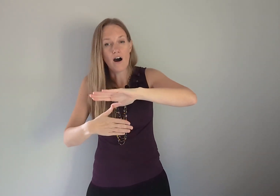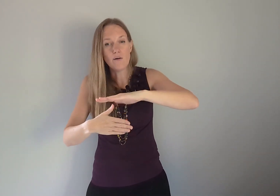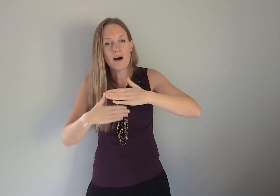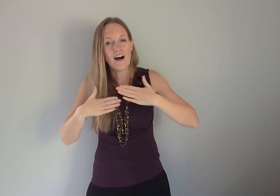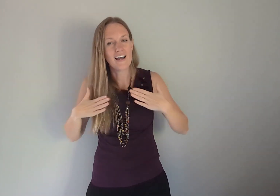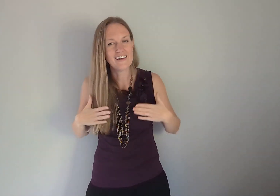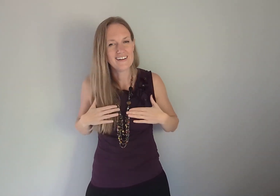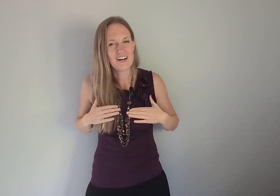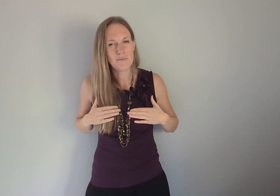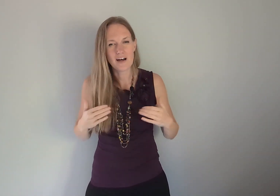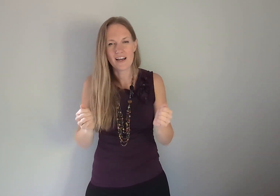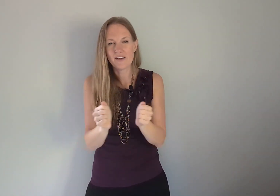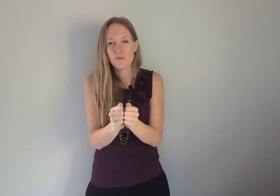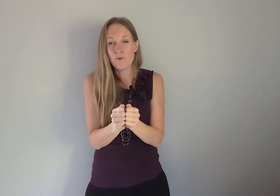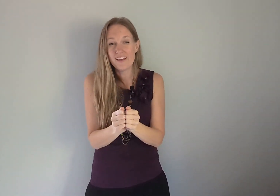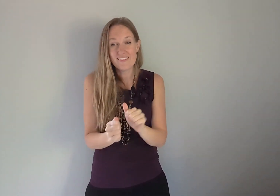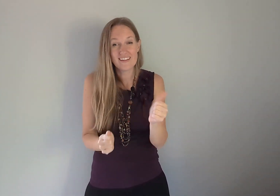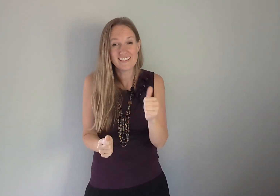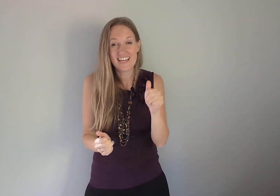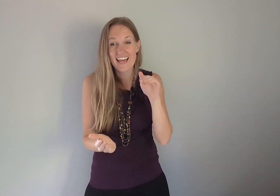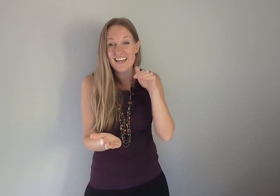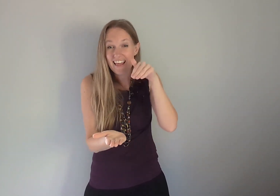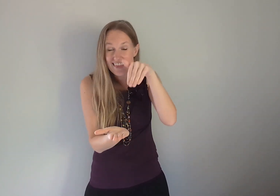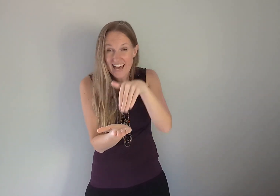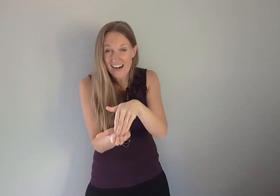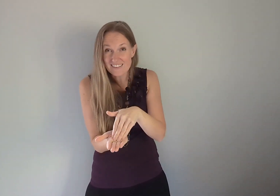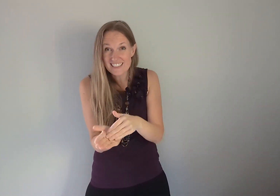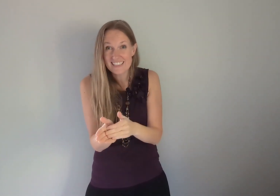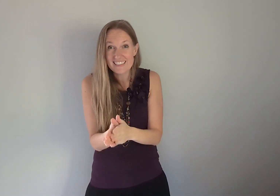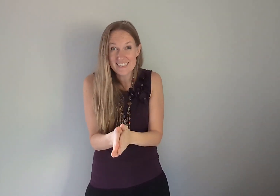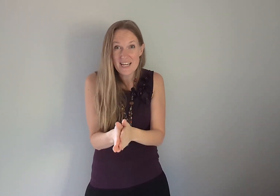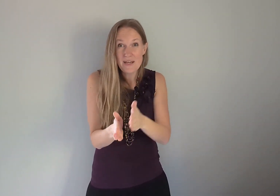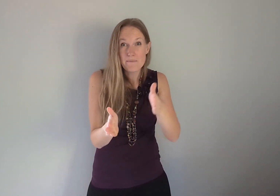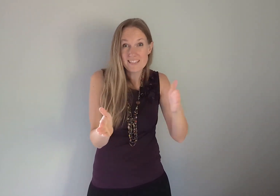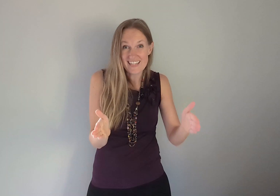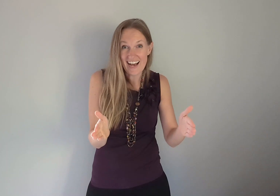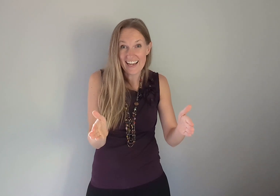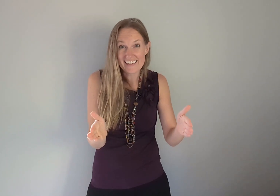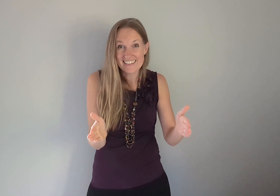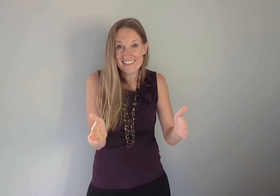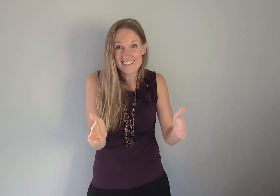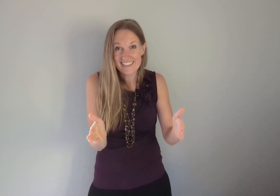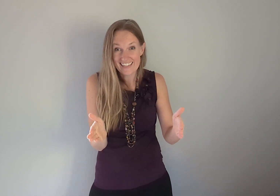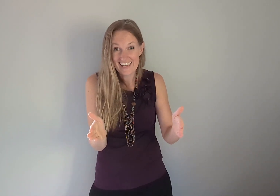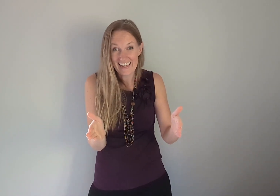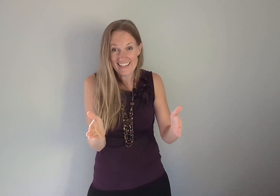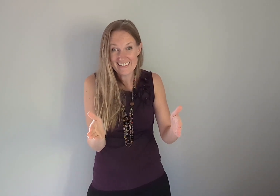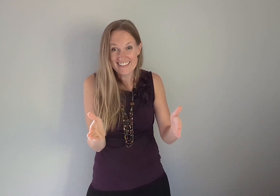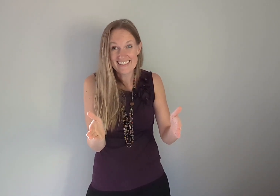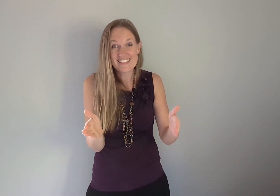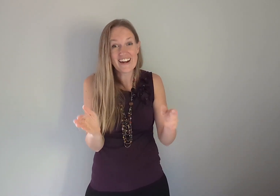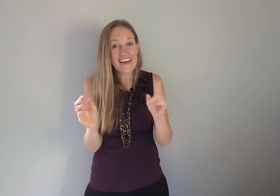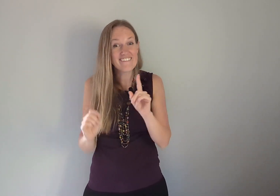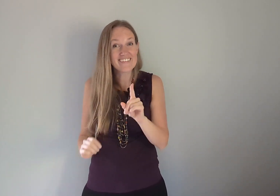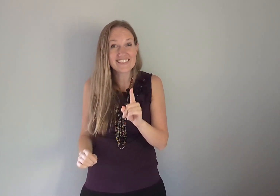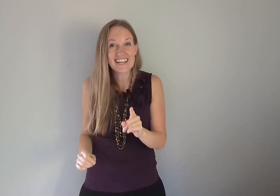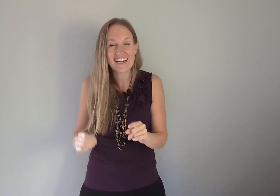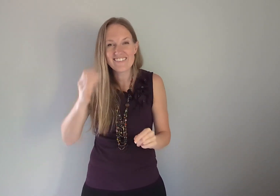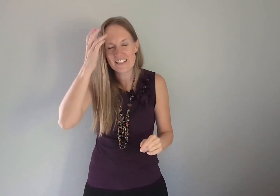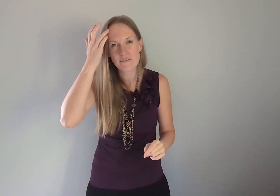all mine with 10,000 beside. Okay, let's try that one more time, and then we're